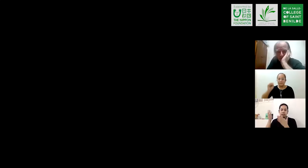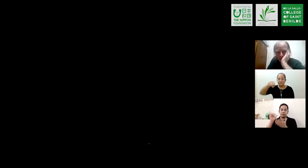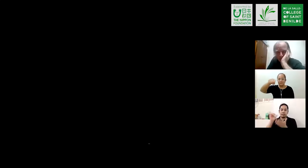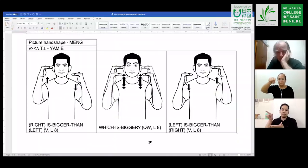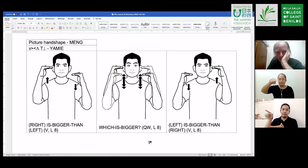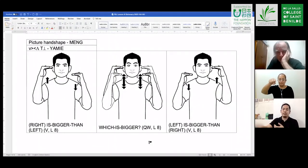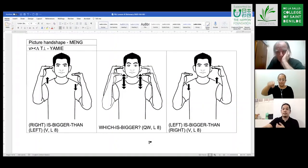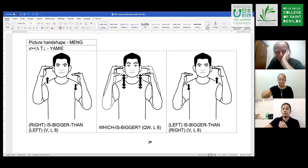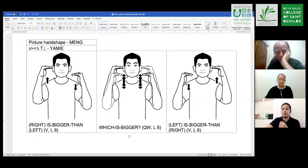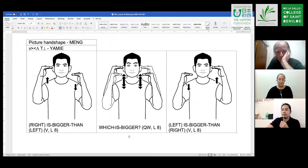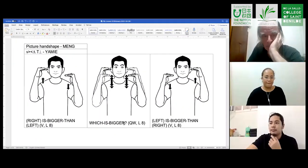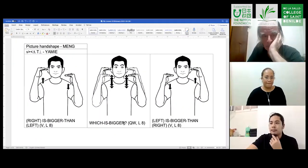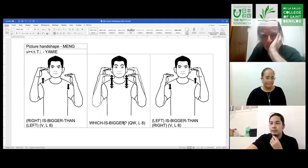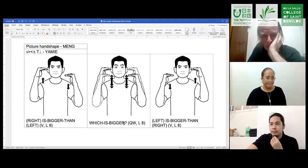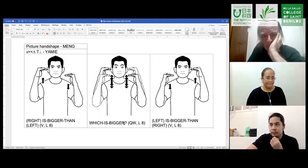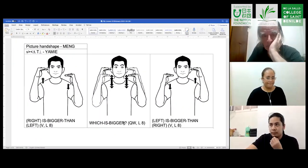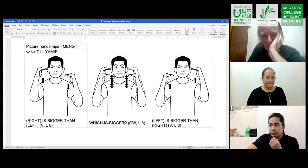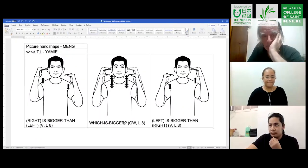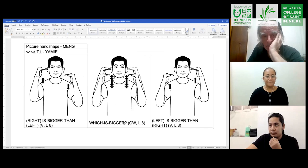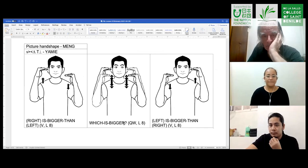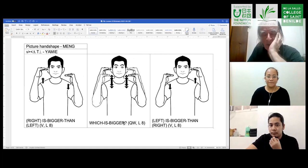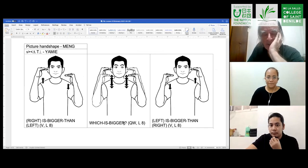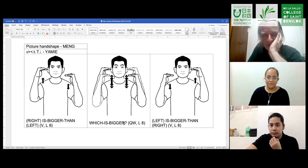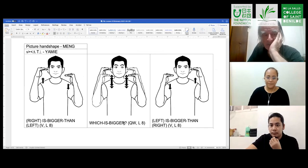up. So here it is. Yes.